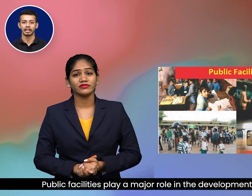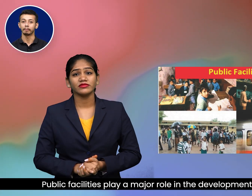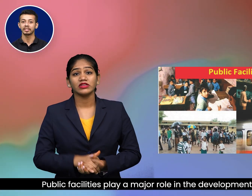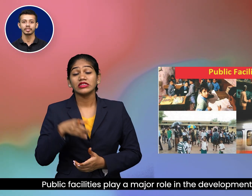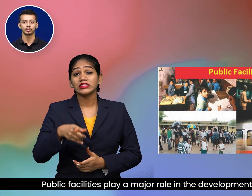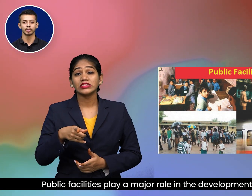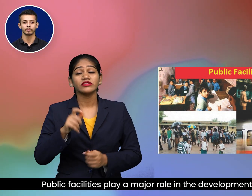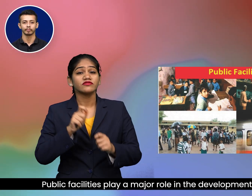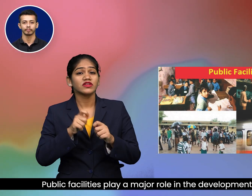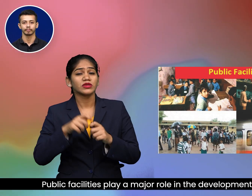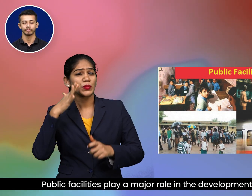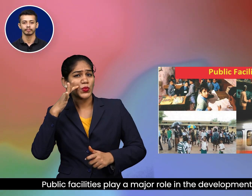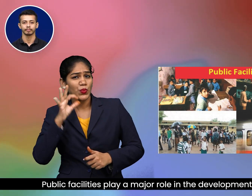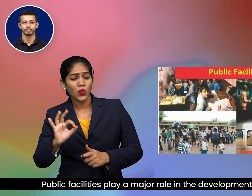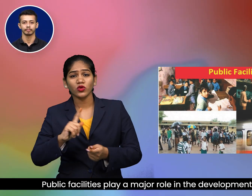play a major role